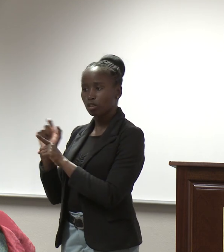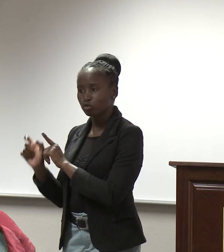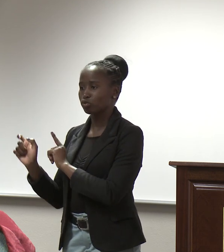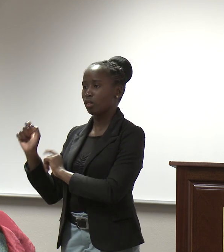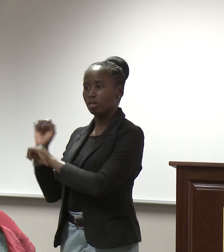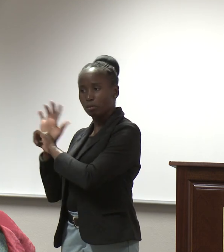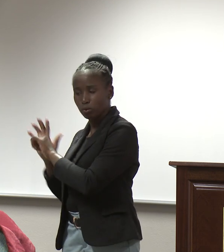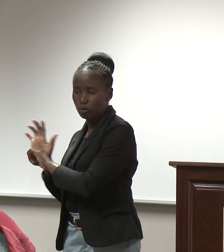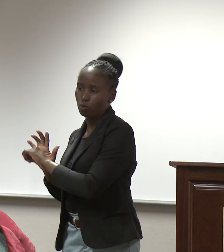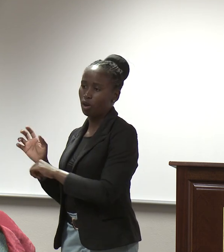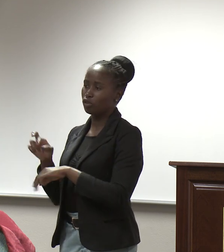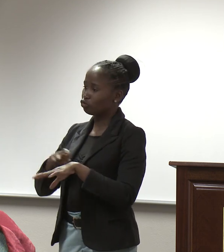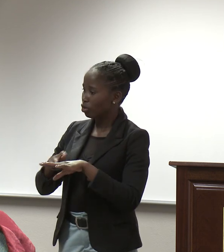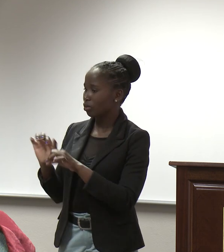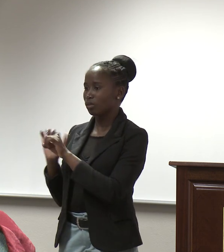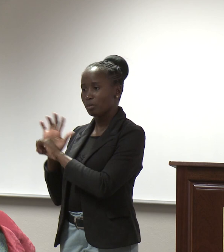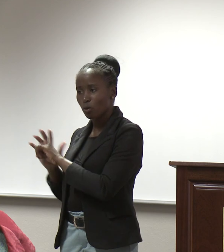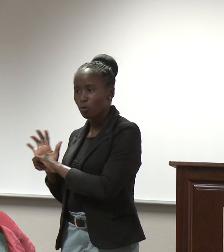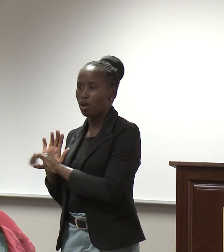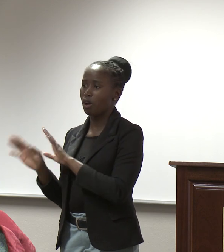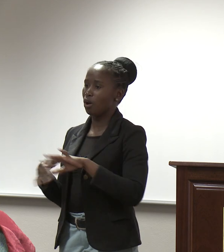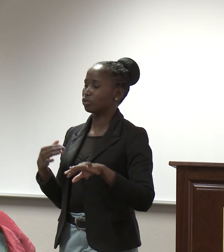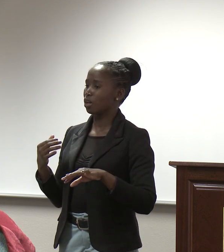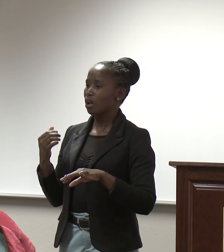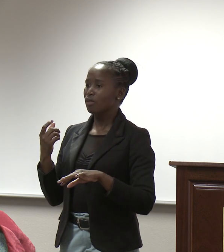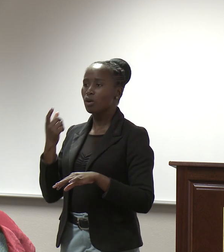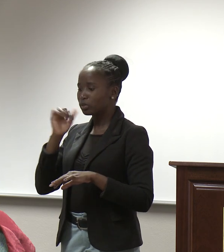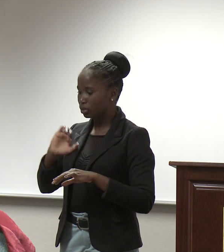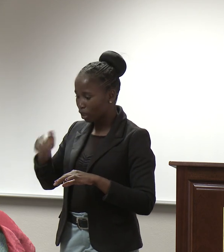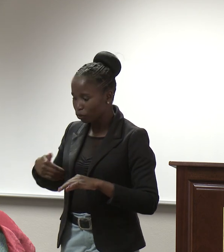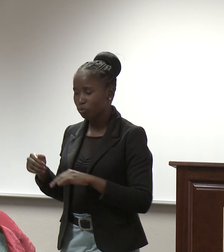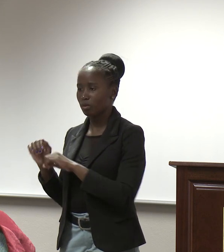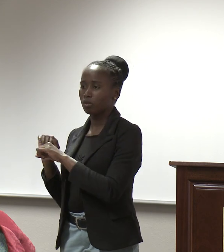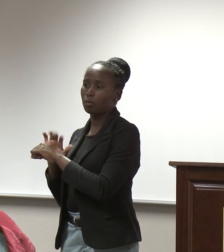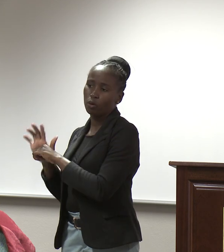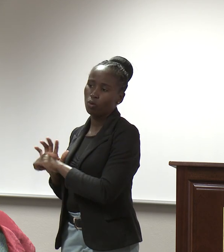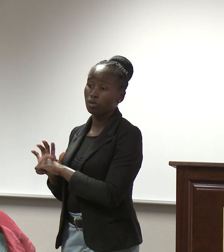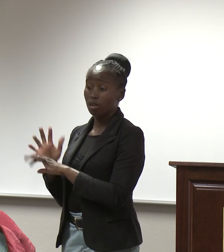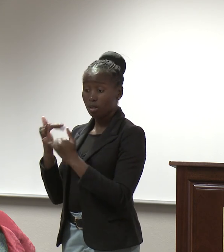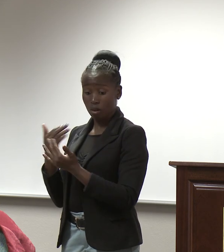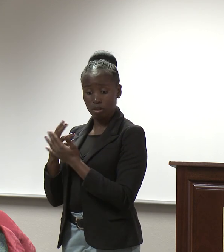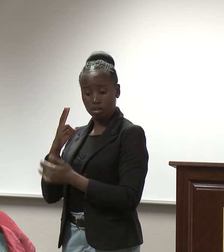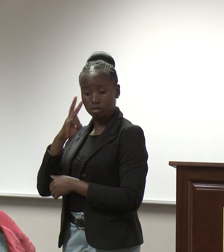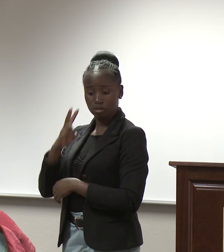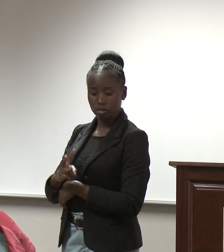other racial backgrounds, from other sexual backgrounds, now they see, in a close-up view,